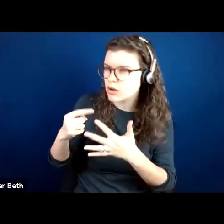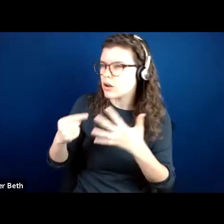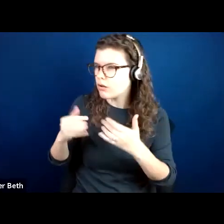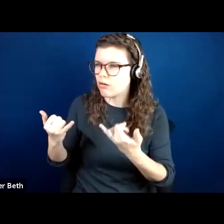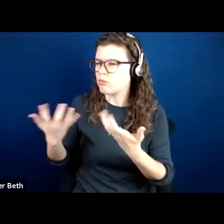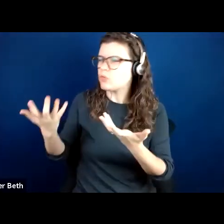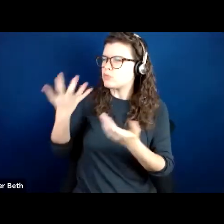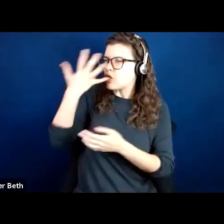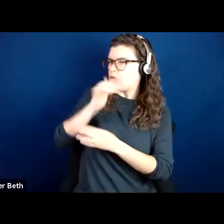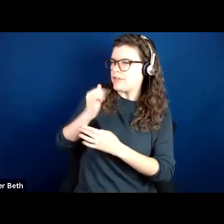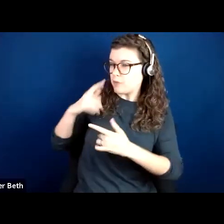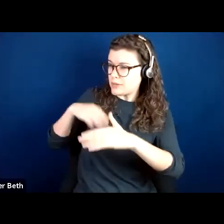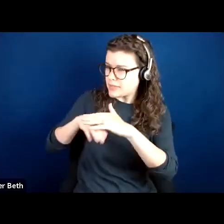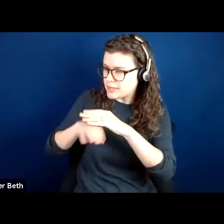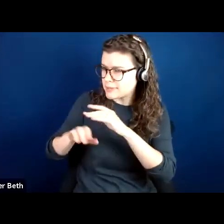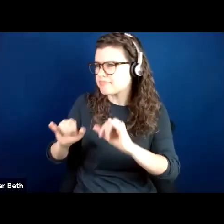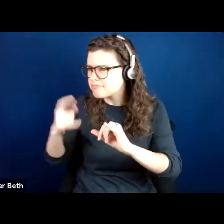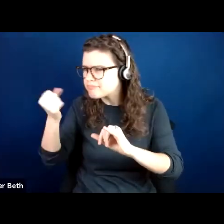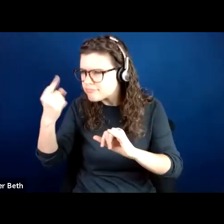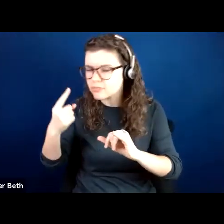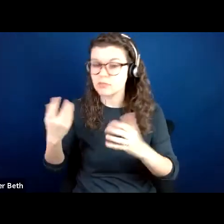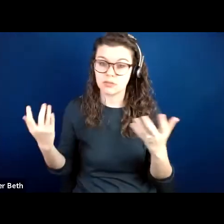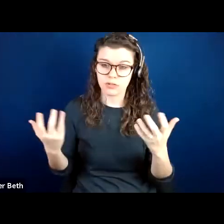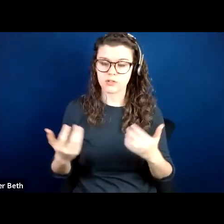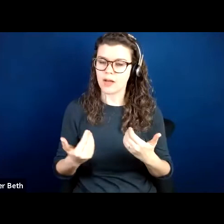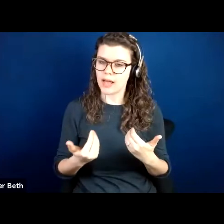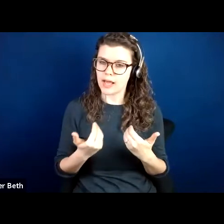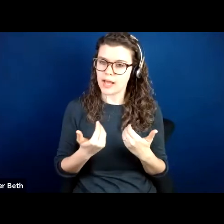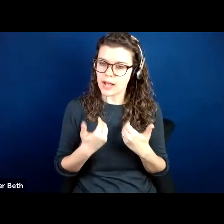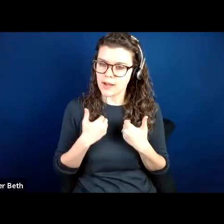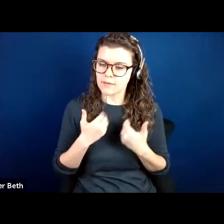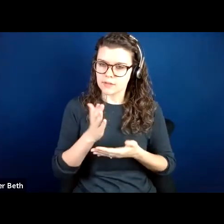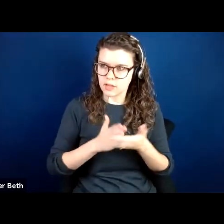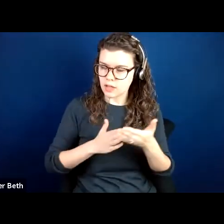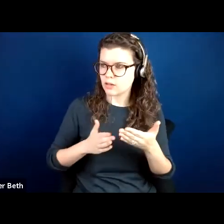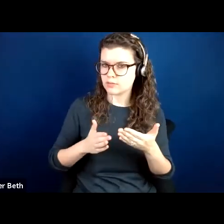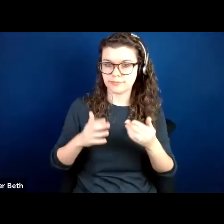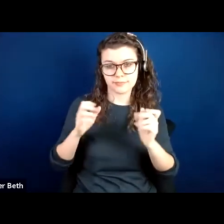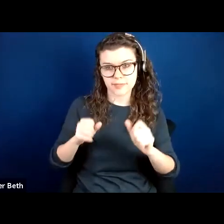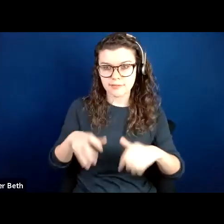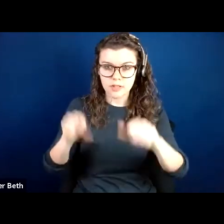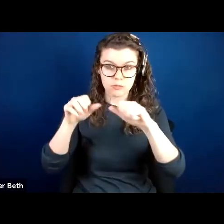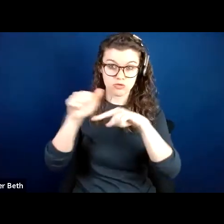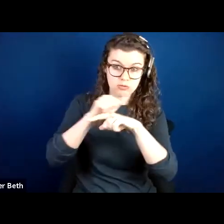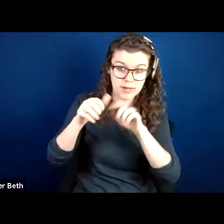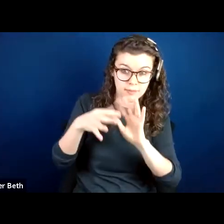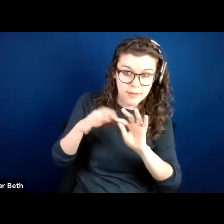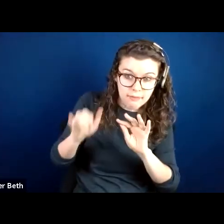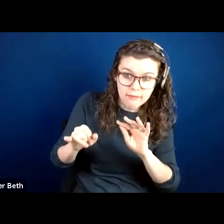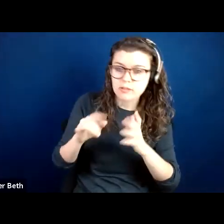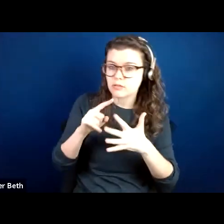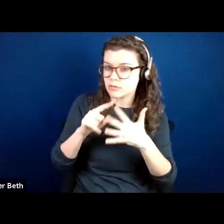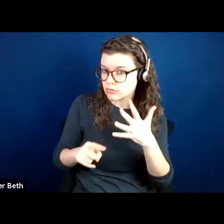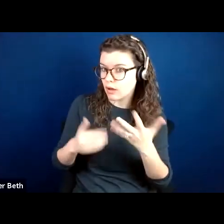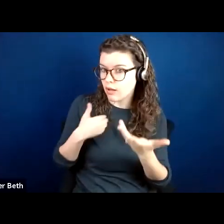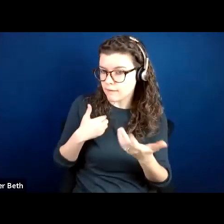general. So there are quite a few opportunities for training and education around this. The biggest one that